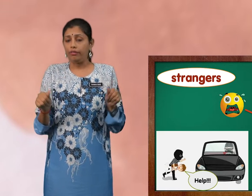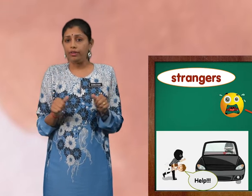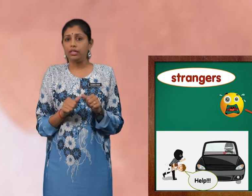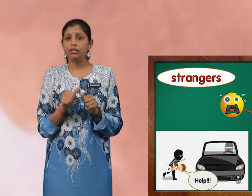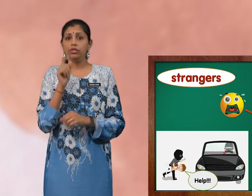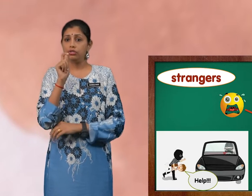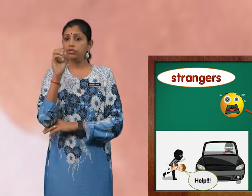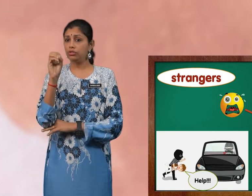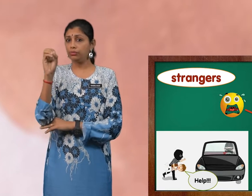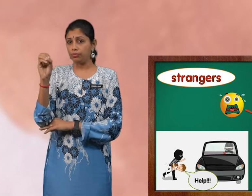area too.